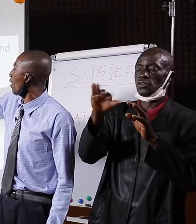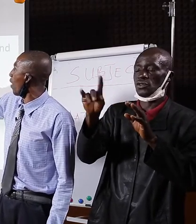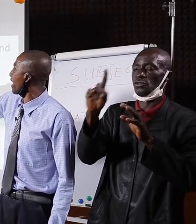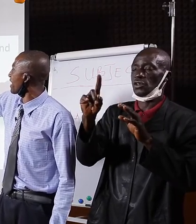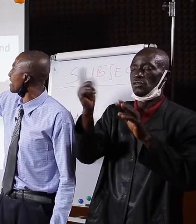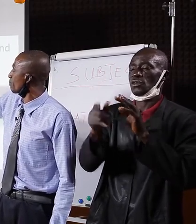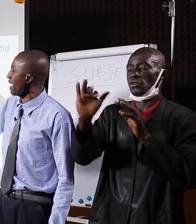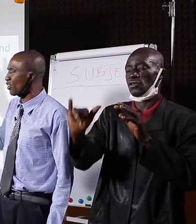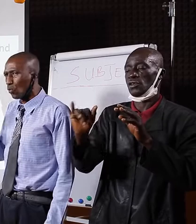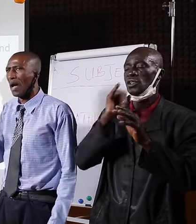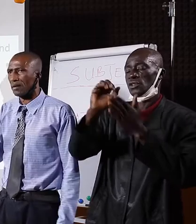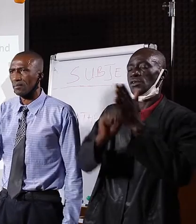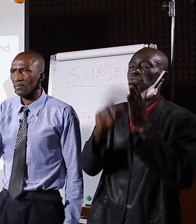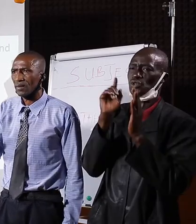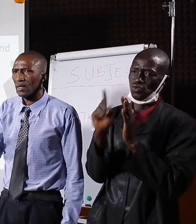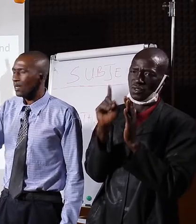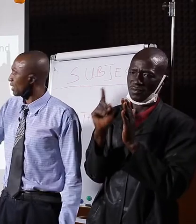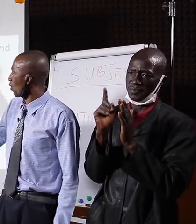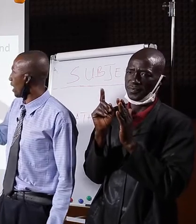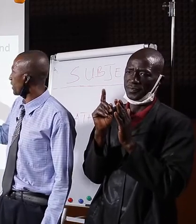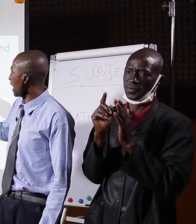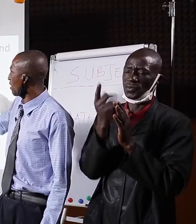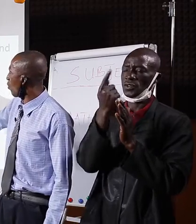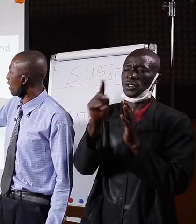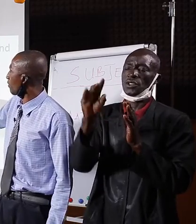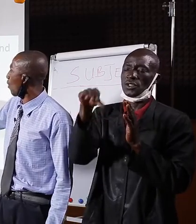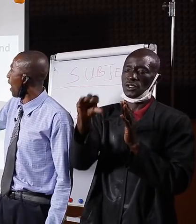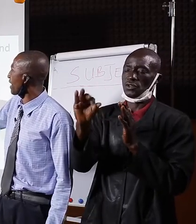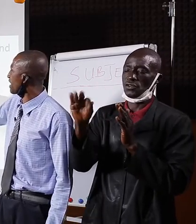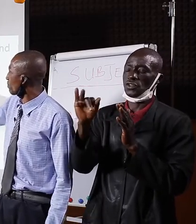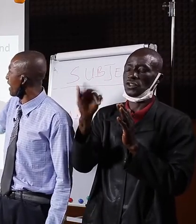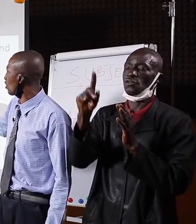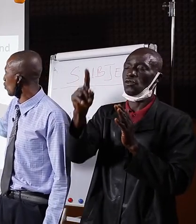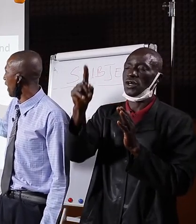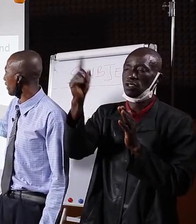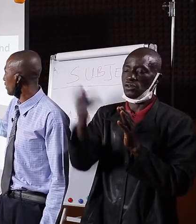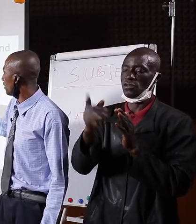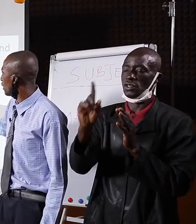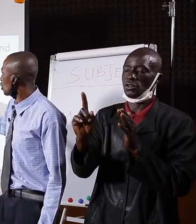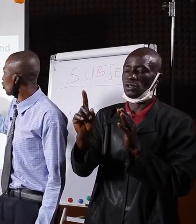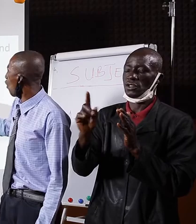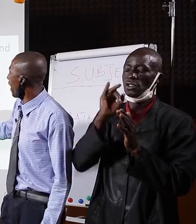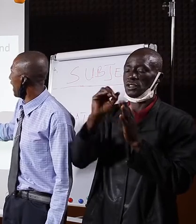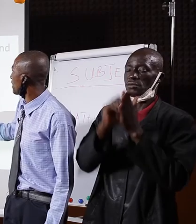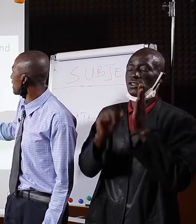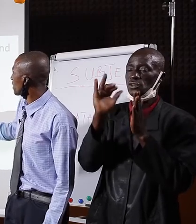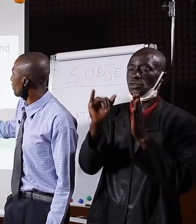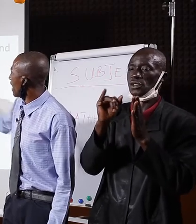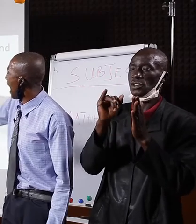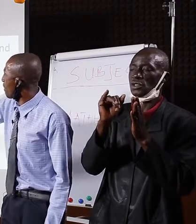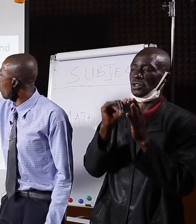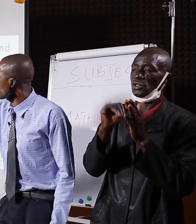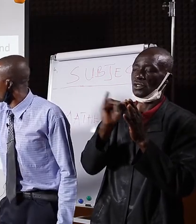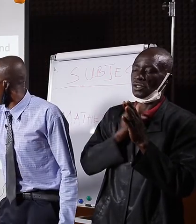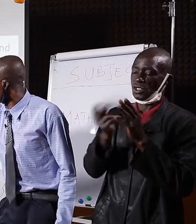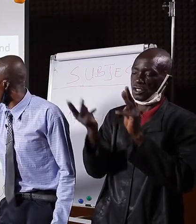1 over y is minus 1. The coefficient of 1 over y is minus 1. So what I did,